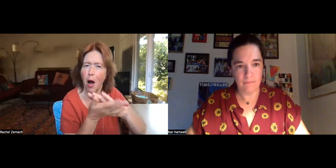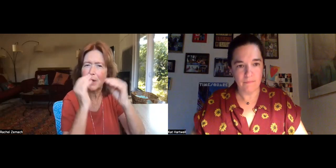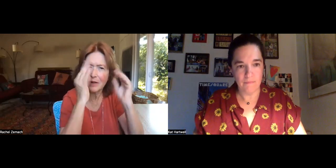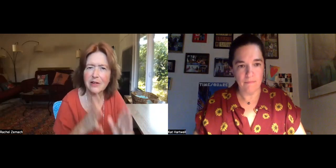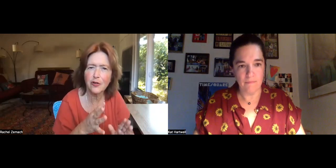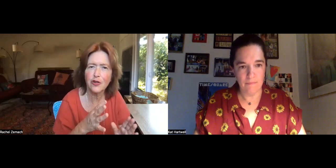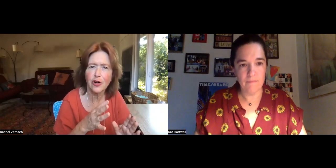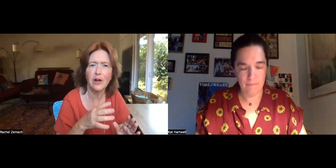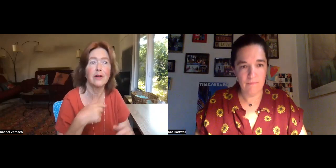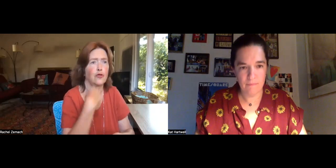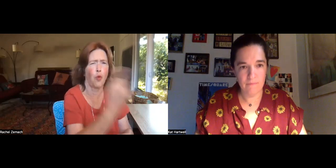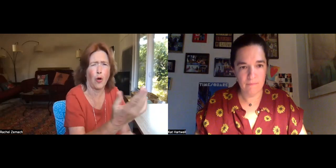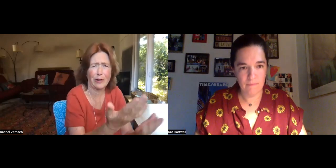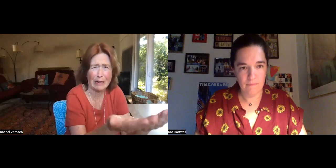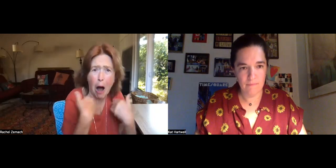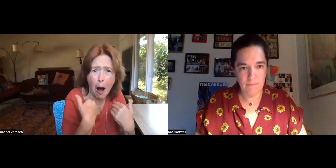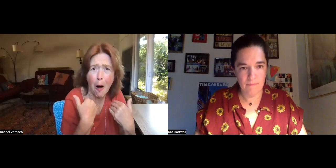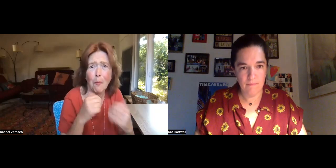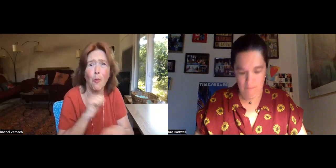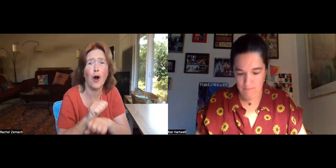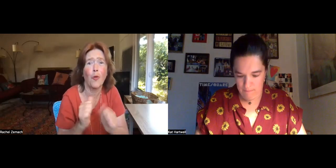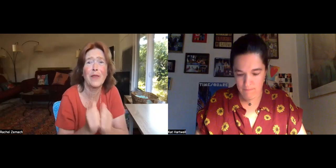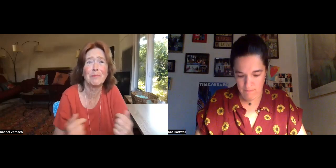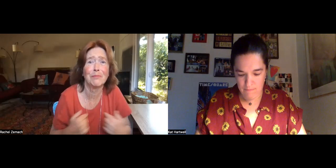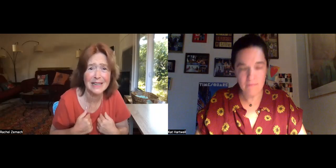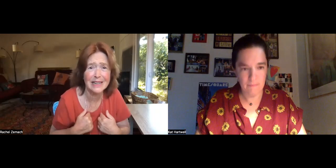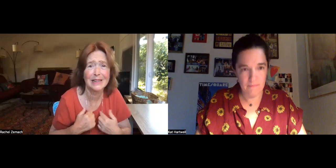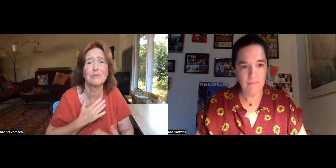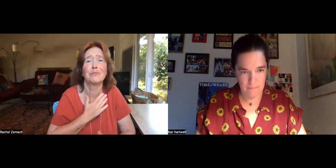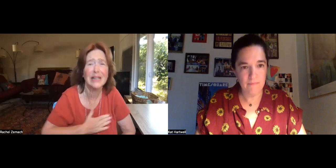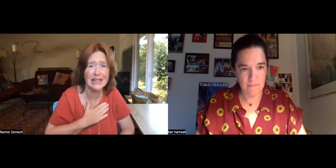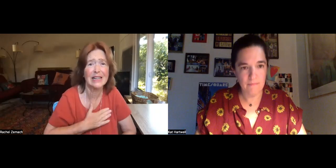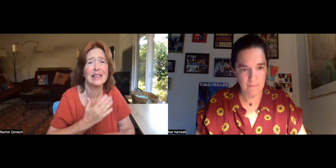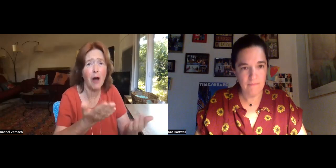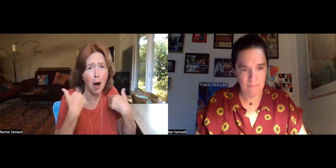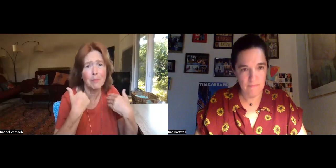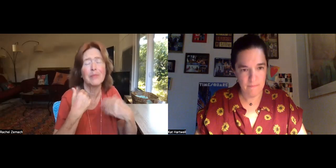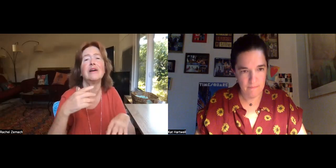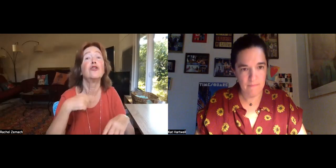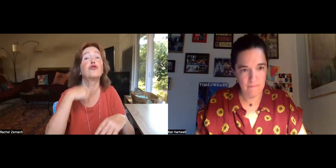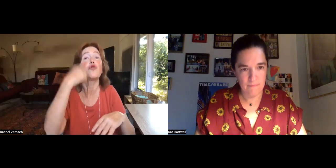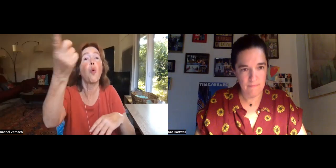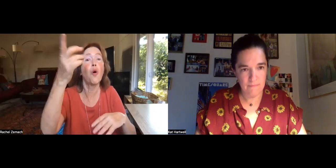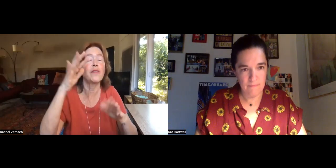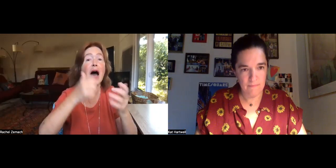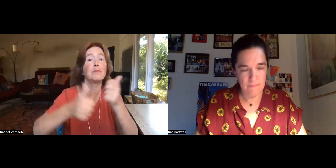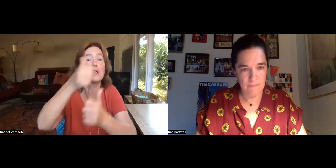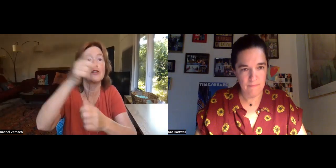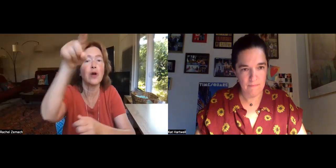becoming a teacher. Told her, come with me. Please come. Told the